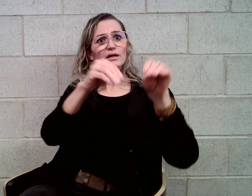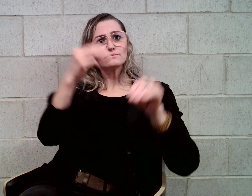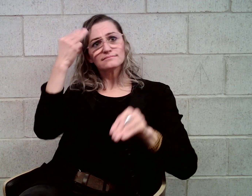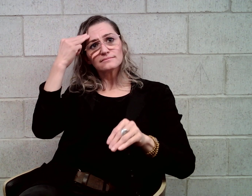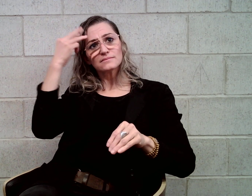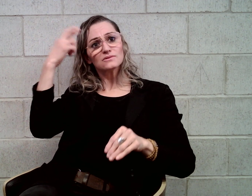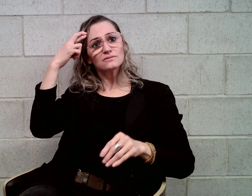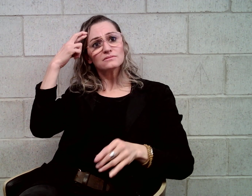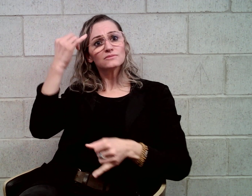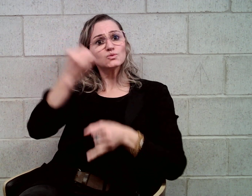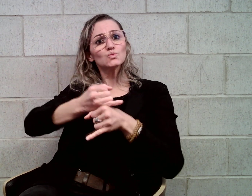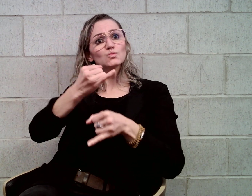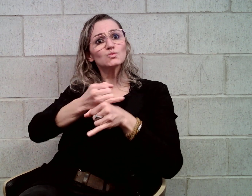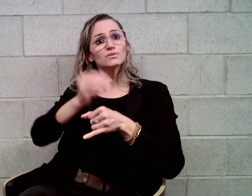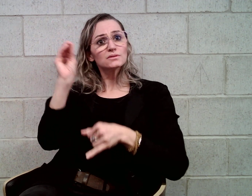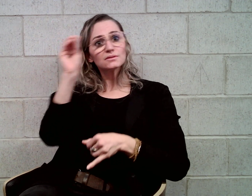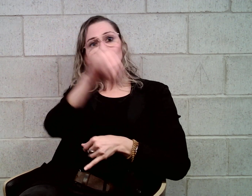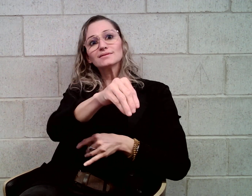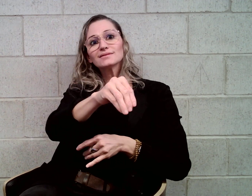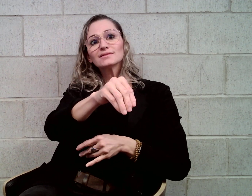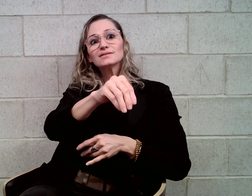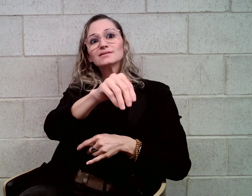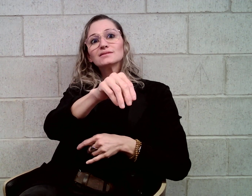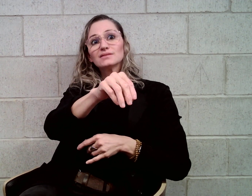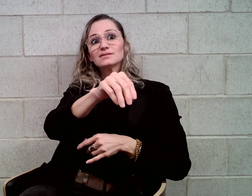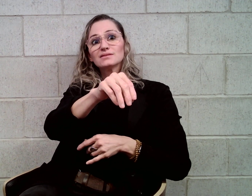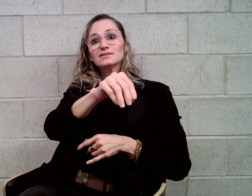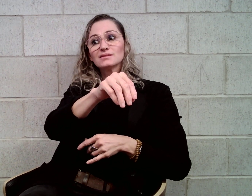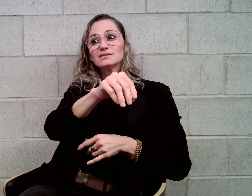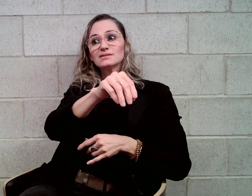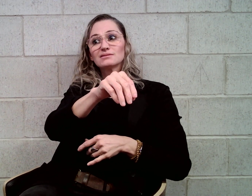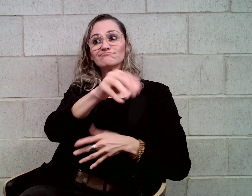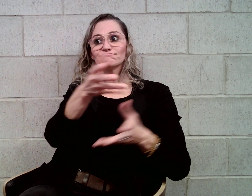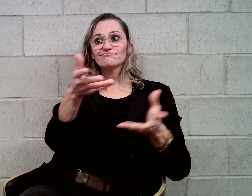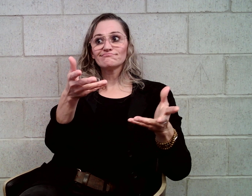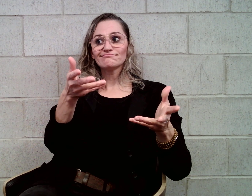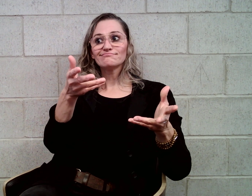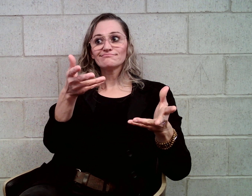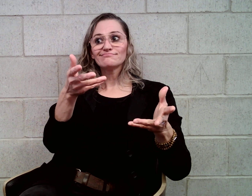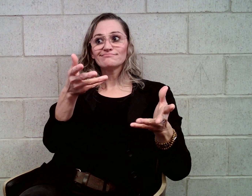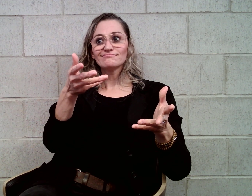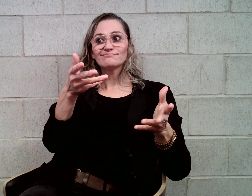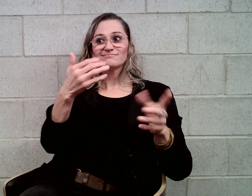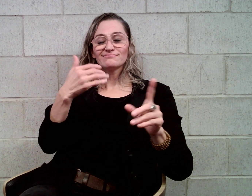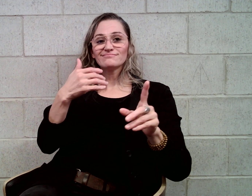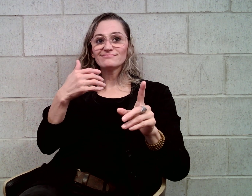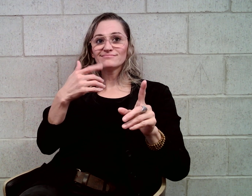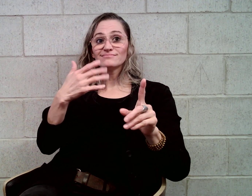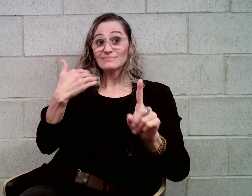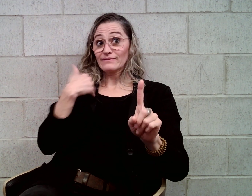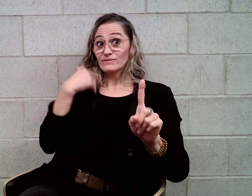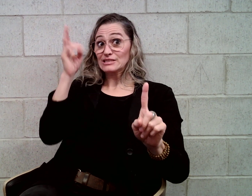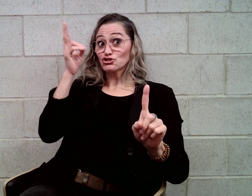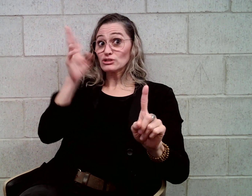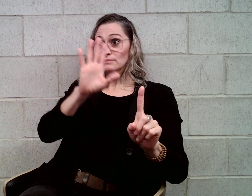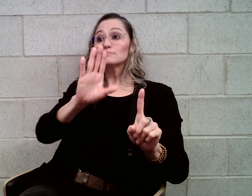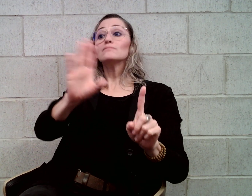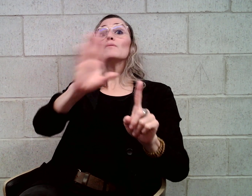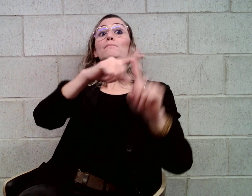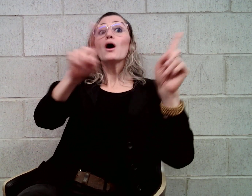misunderstood deafness and the use of sign language as a cognitive disorder, a problem, a